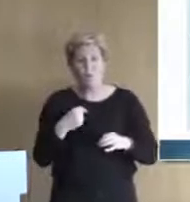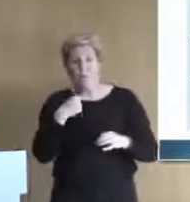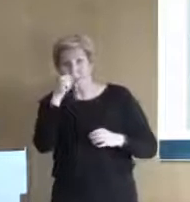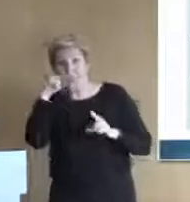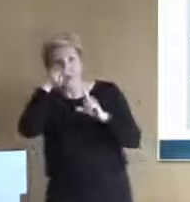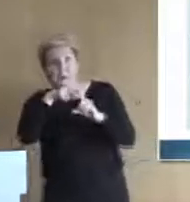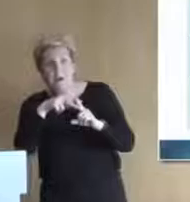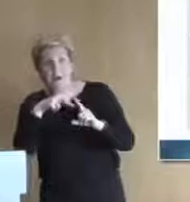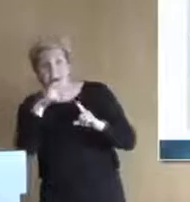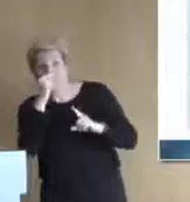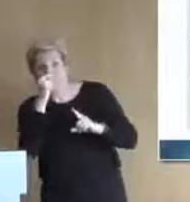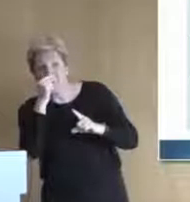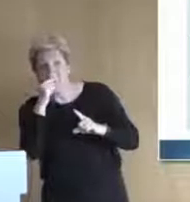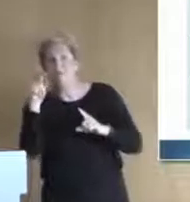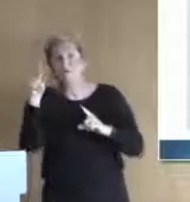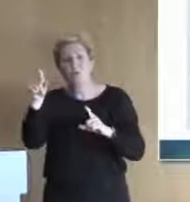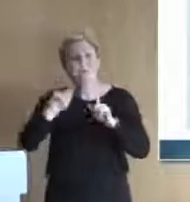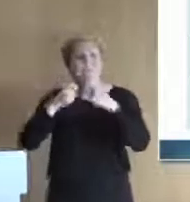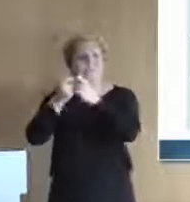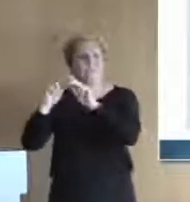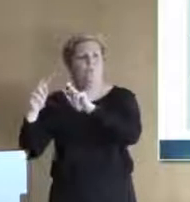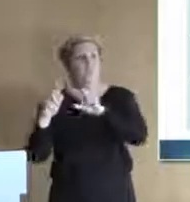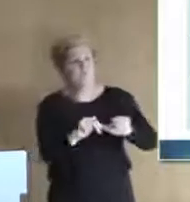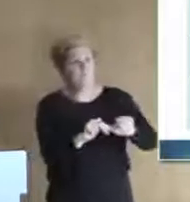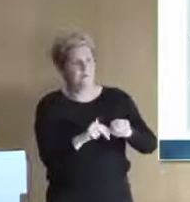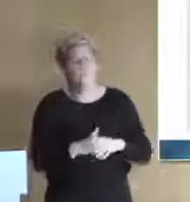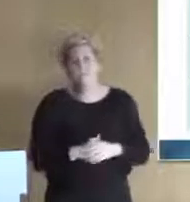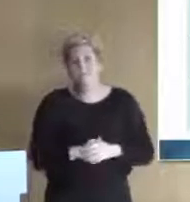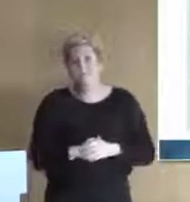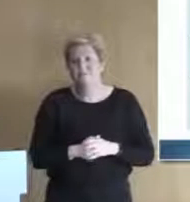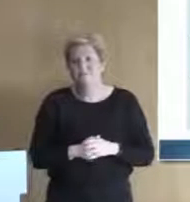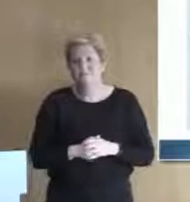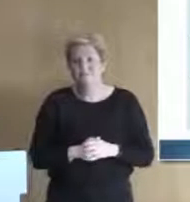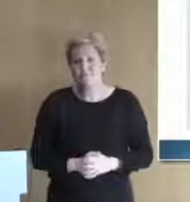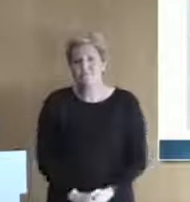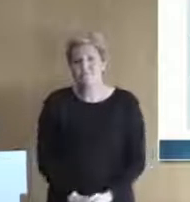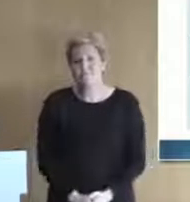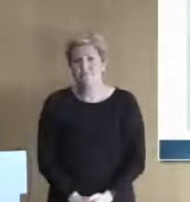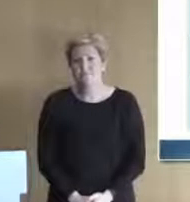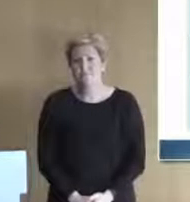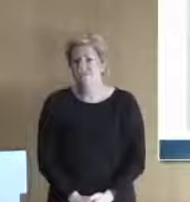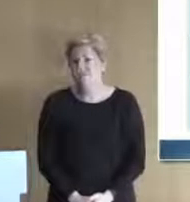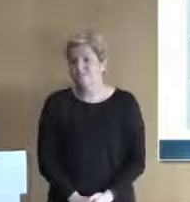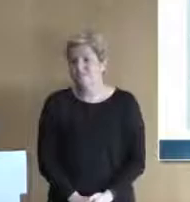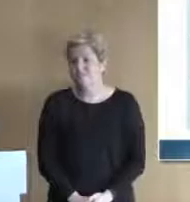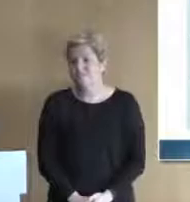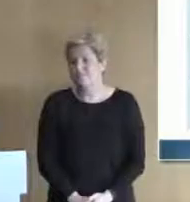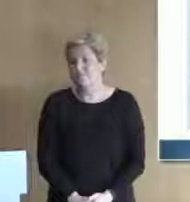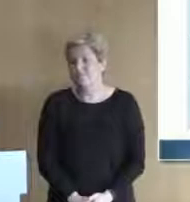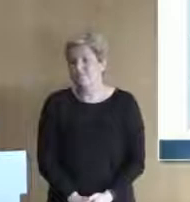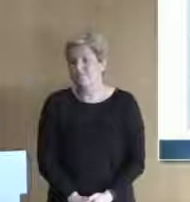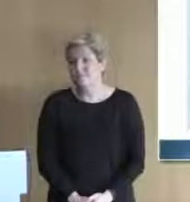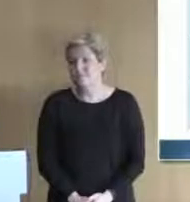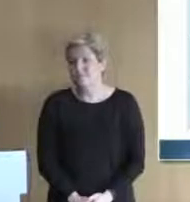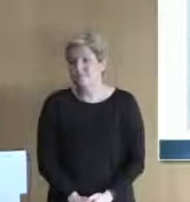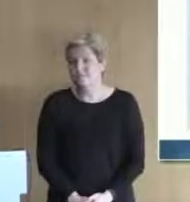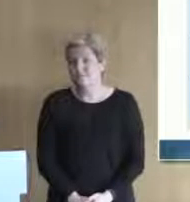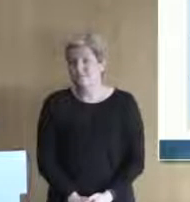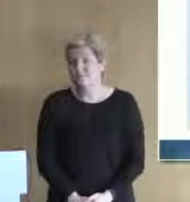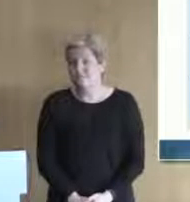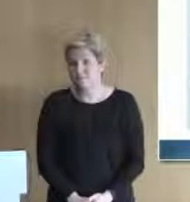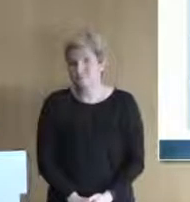has a small team, which Natasha, who's with me today, and she's like the governance process for the register. So if there's